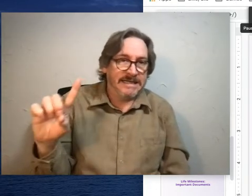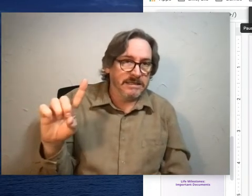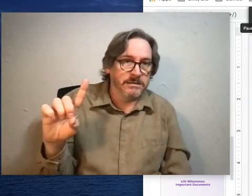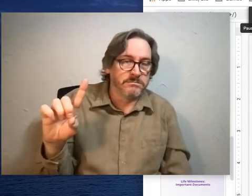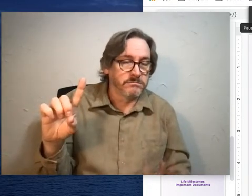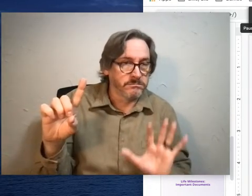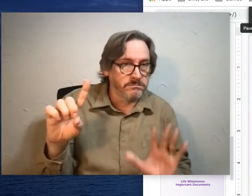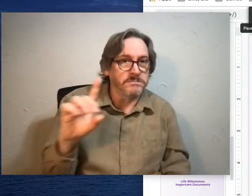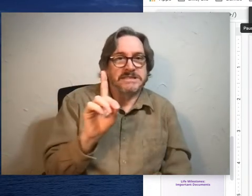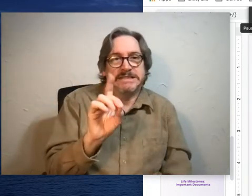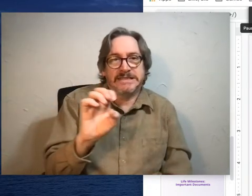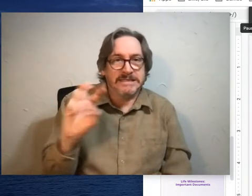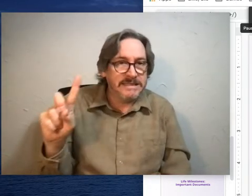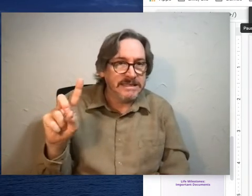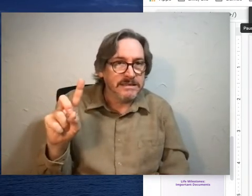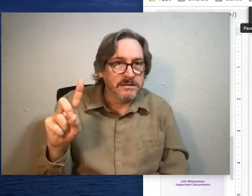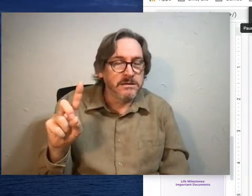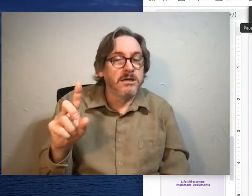deed.